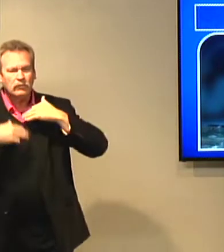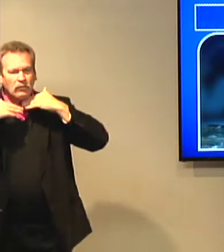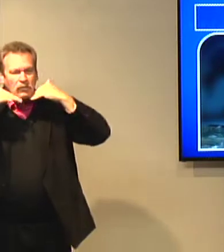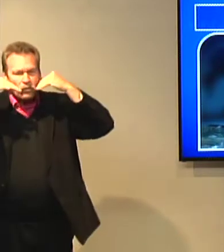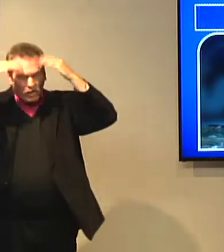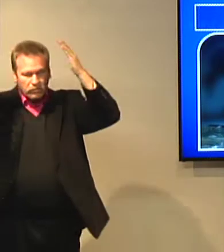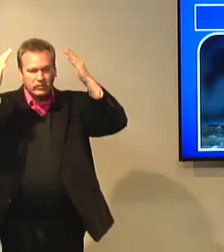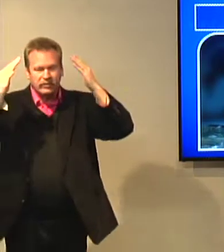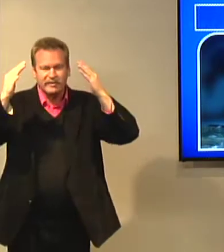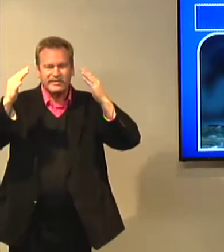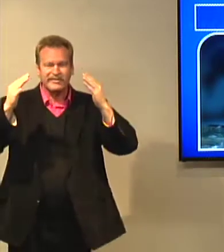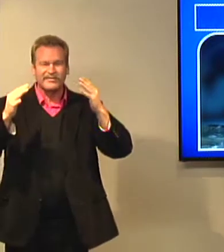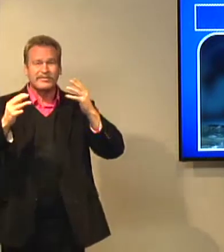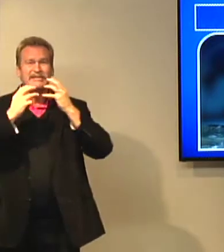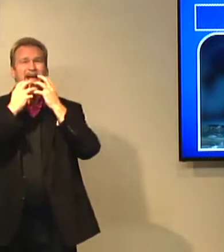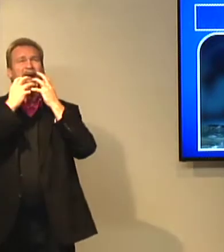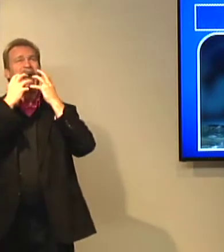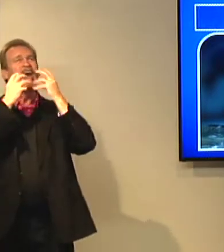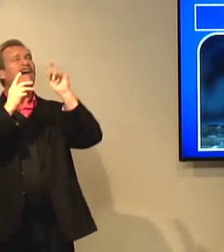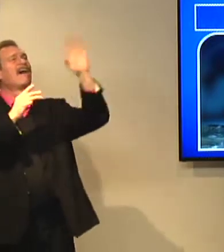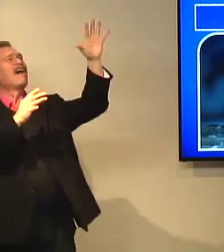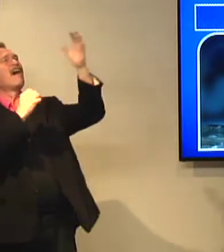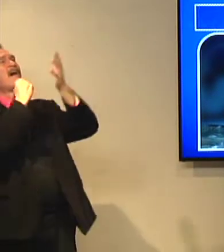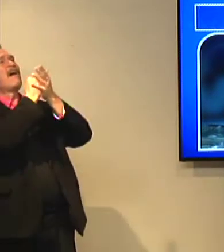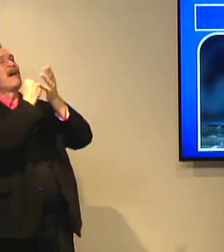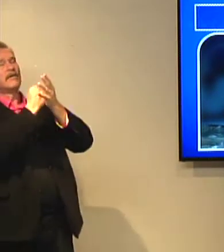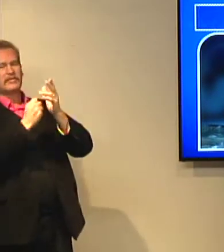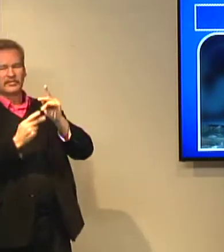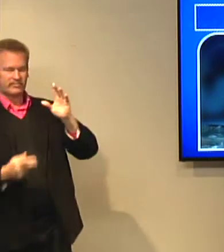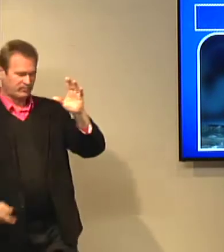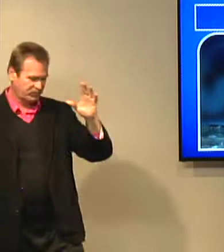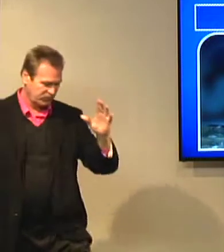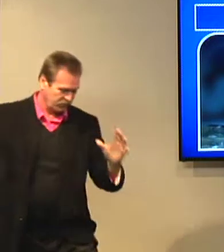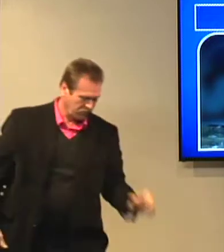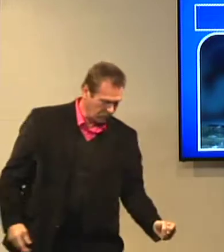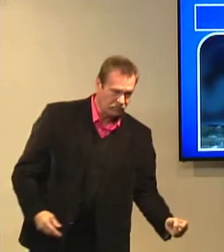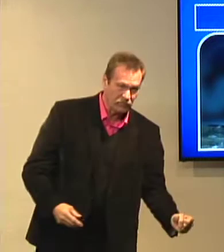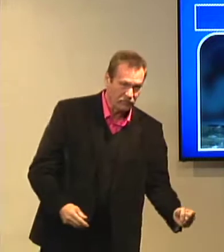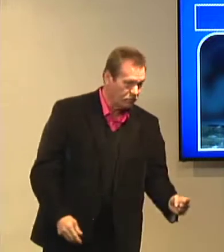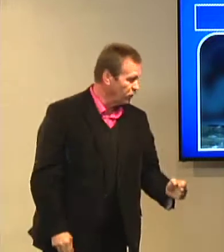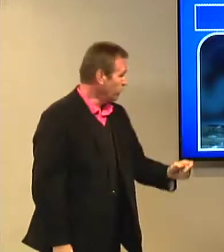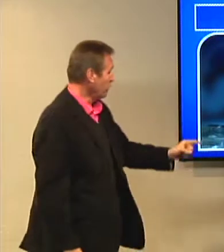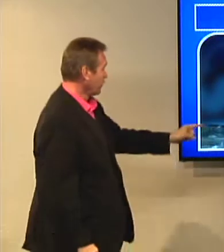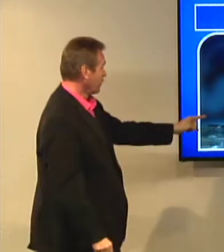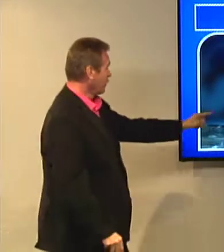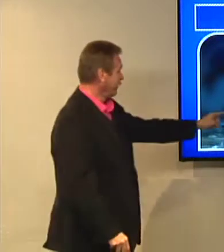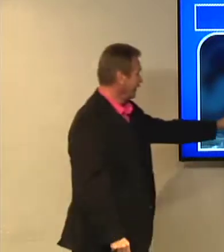And immediately he began to sink. And he cried out, help. And Jesus reached down